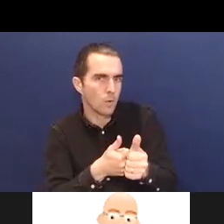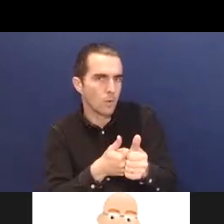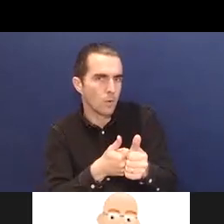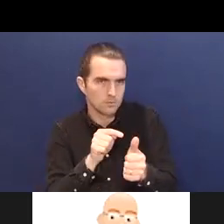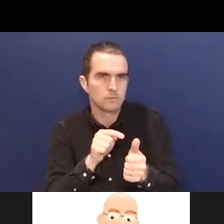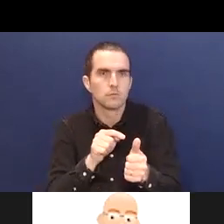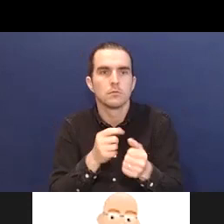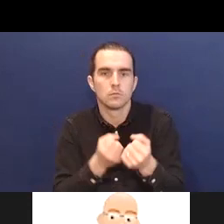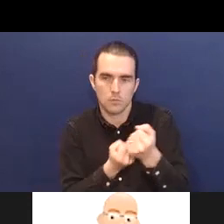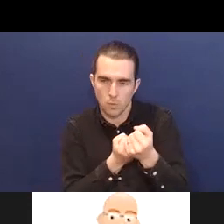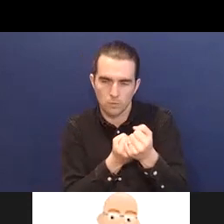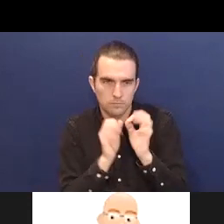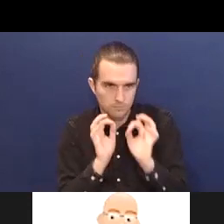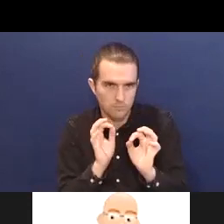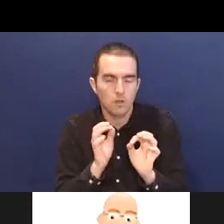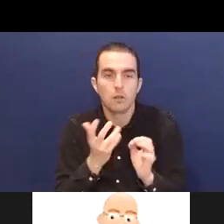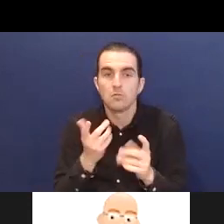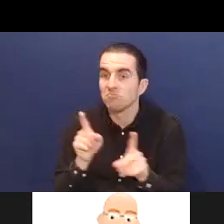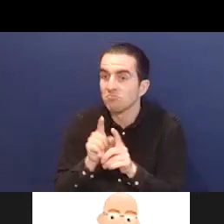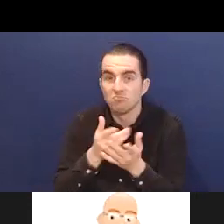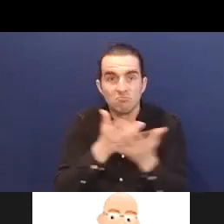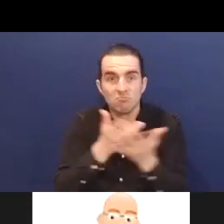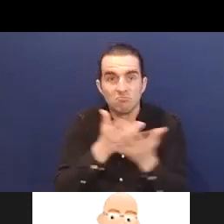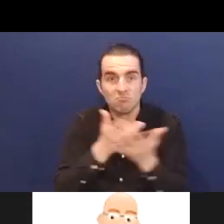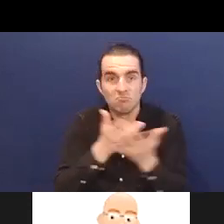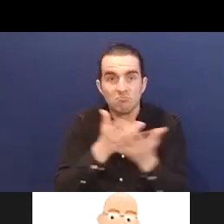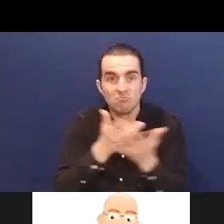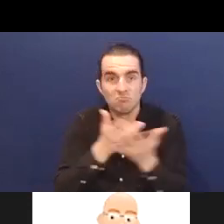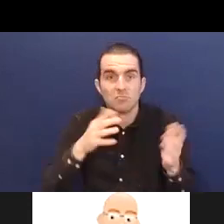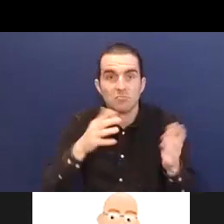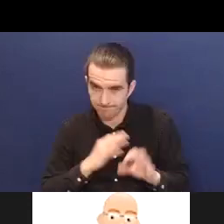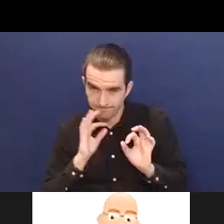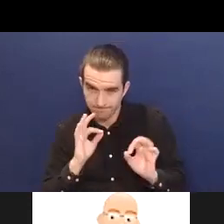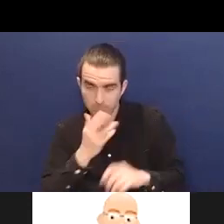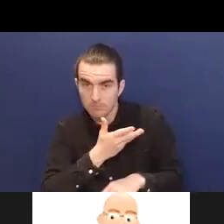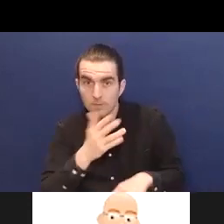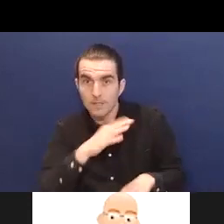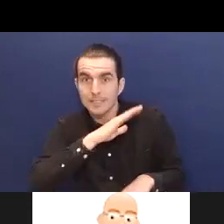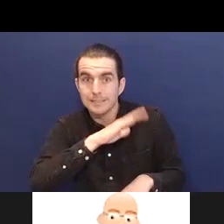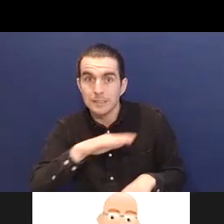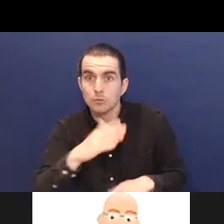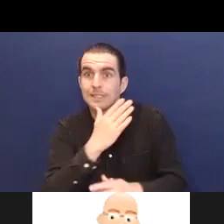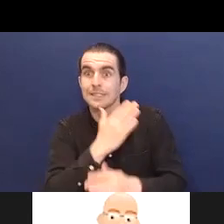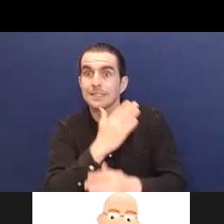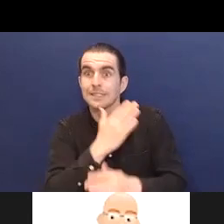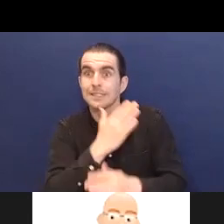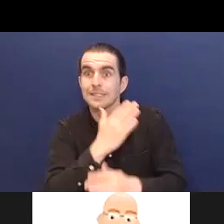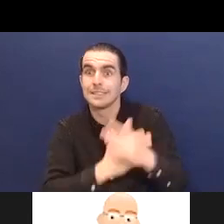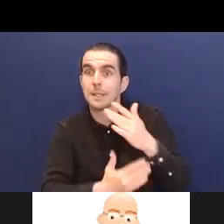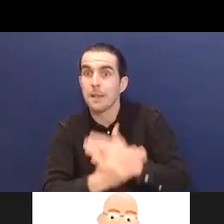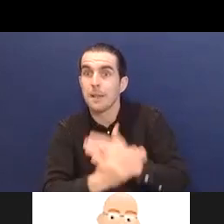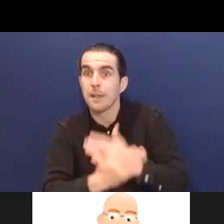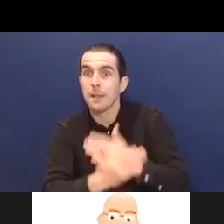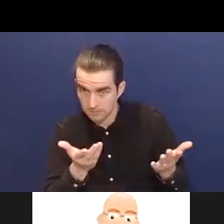We need to ensure that children with disabilities are not neglected